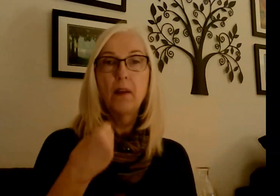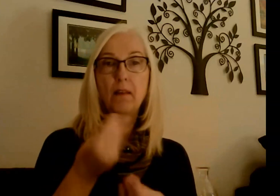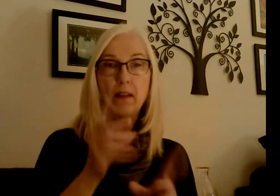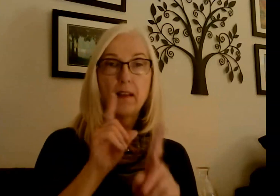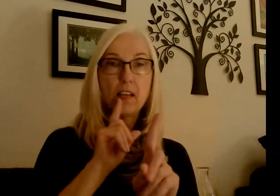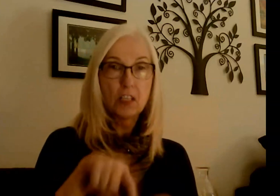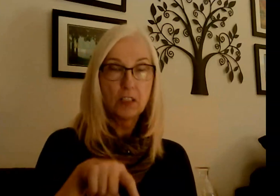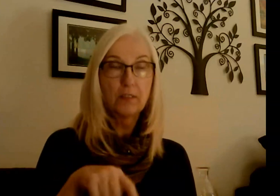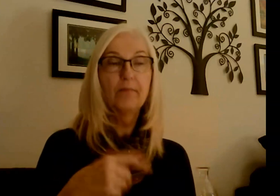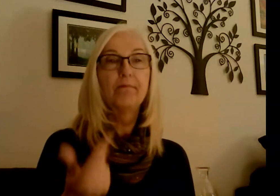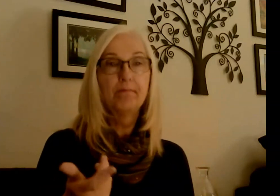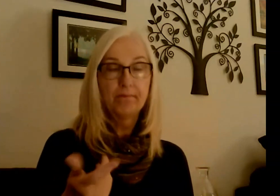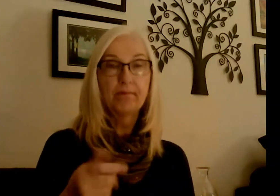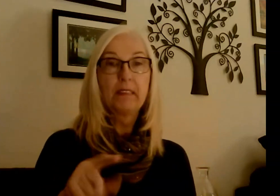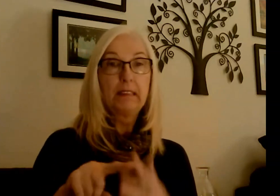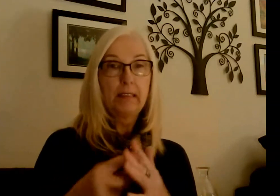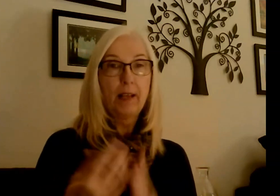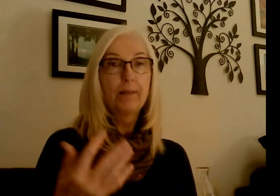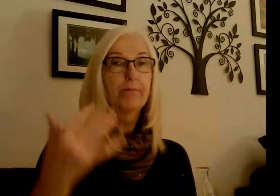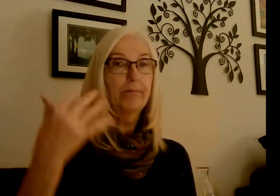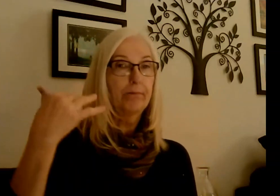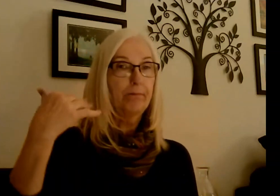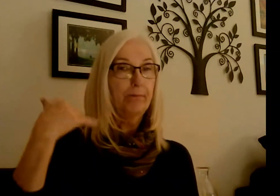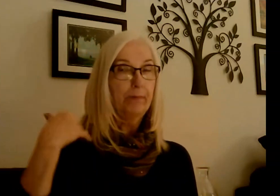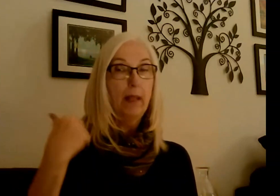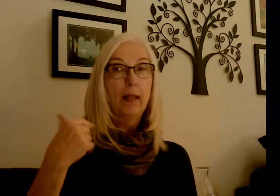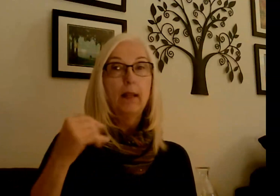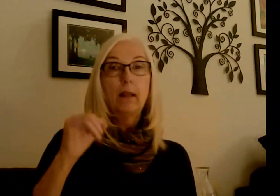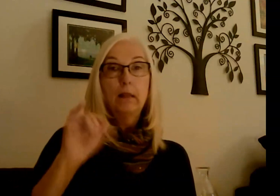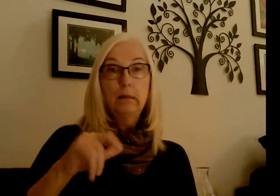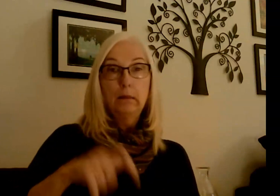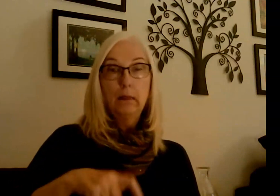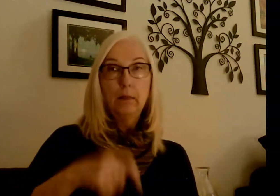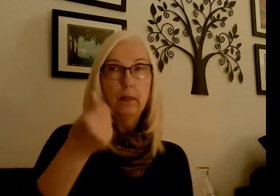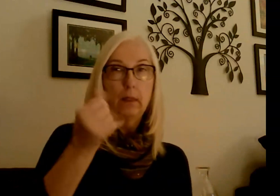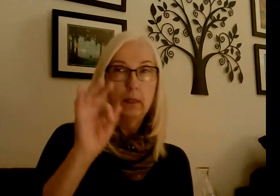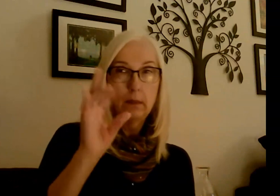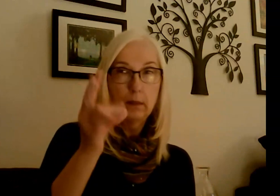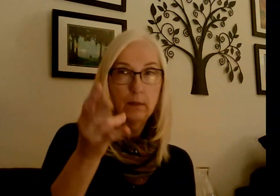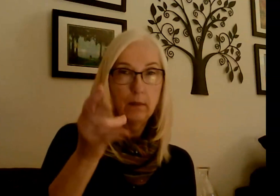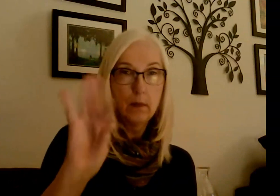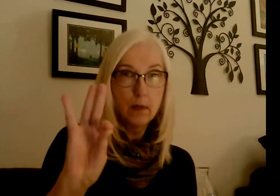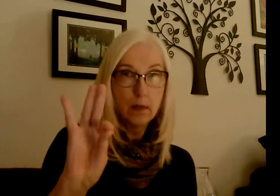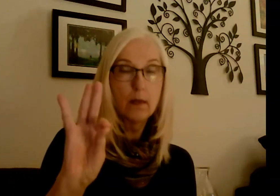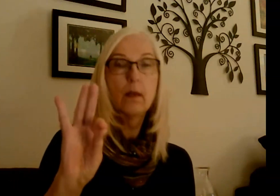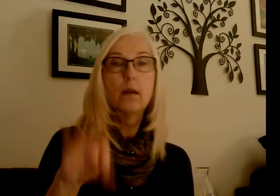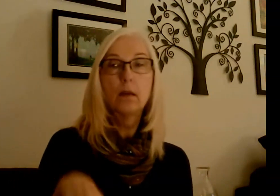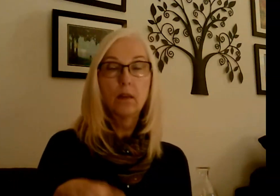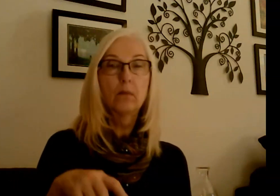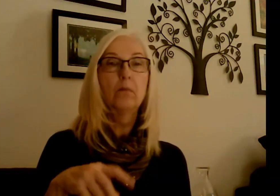vegan, and I'm going to share that with you today. It started many years ago. At the time it was